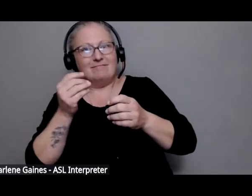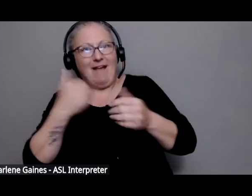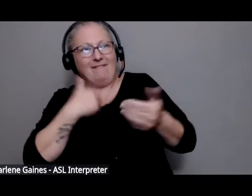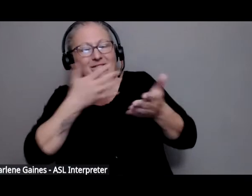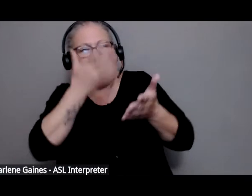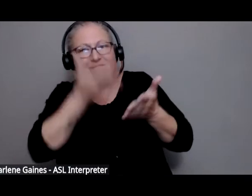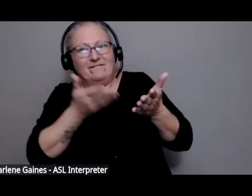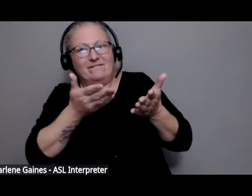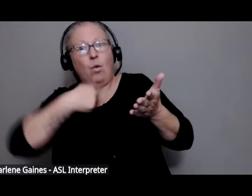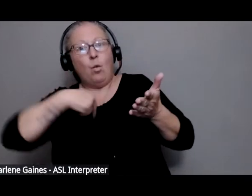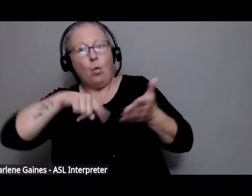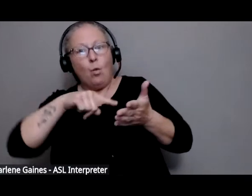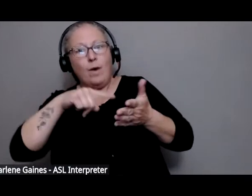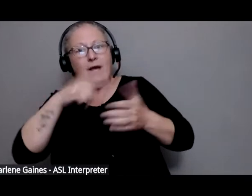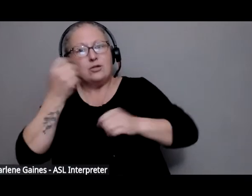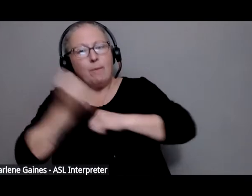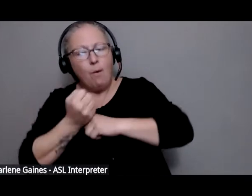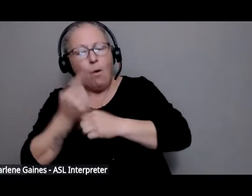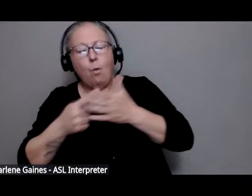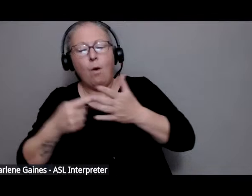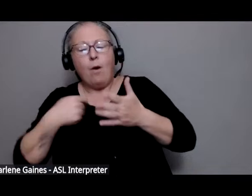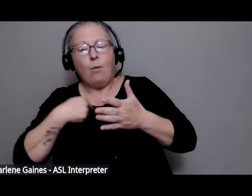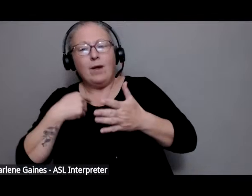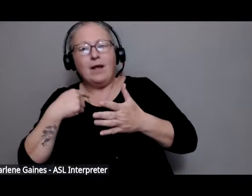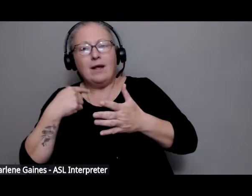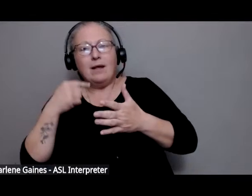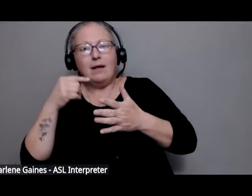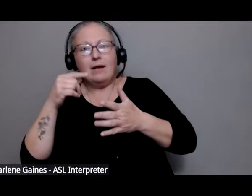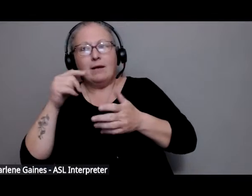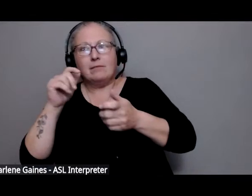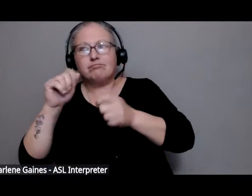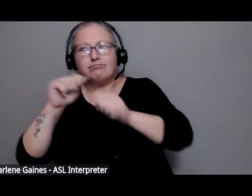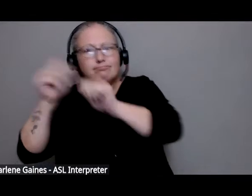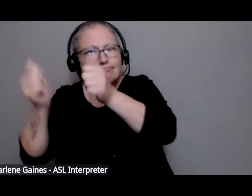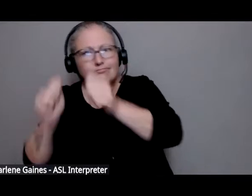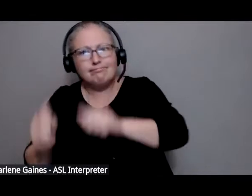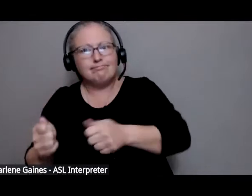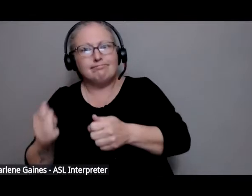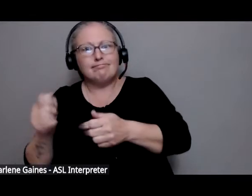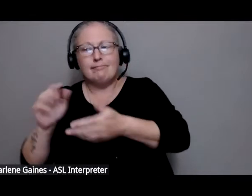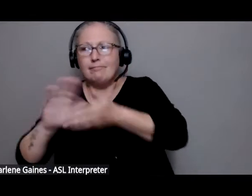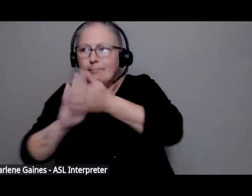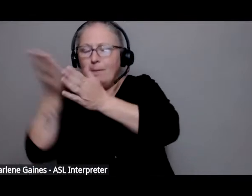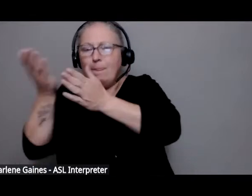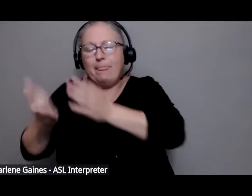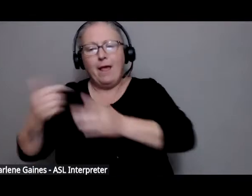What we cultivate, what we support, you know, what we mold. And I'm very proud of that.